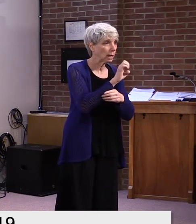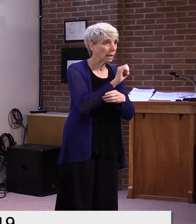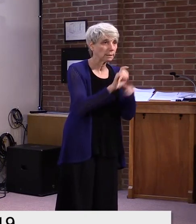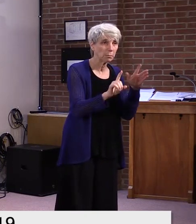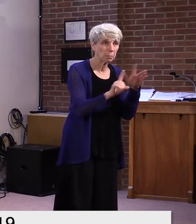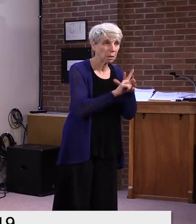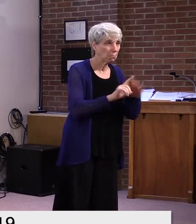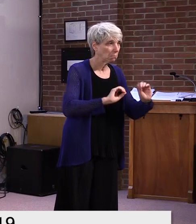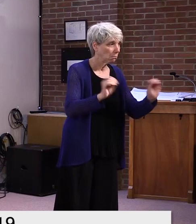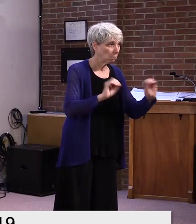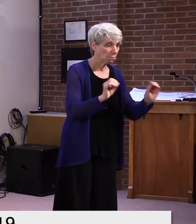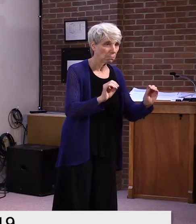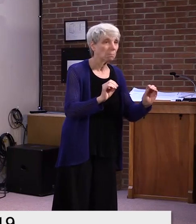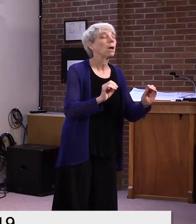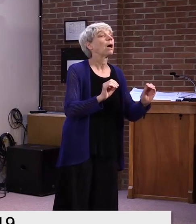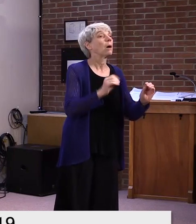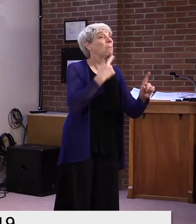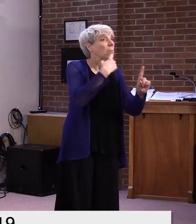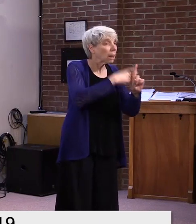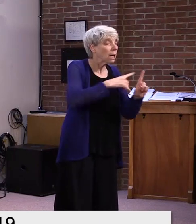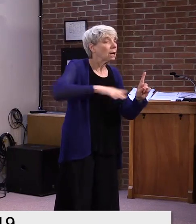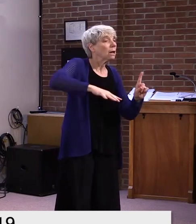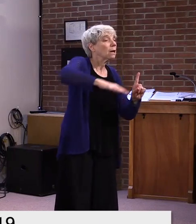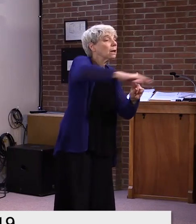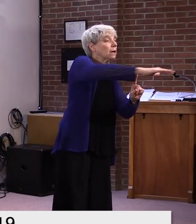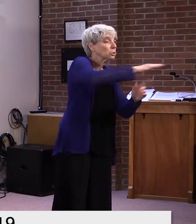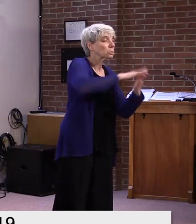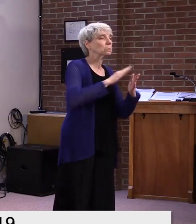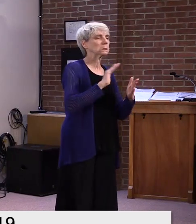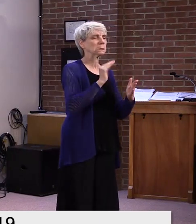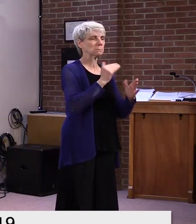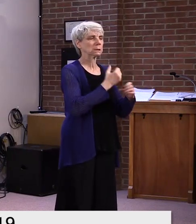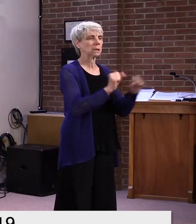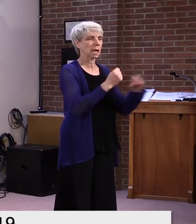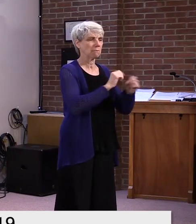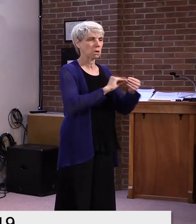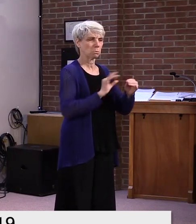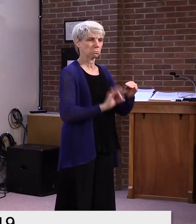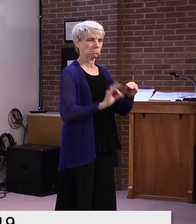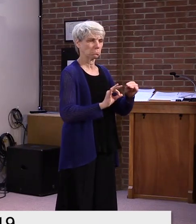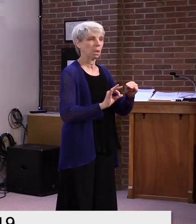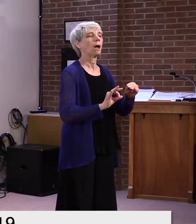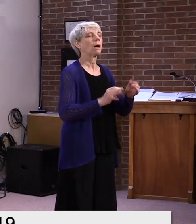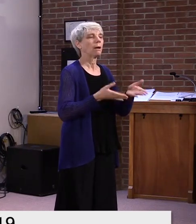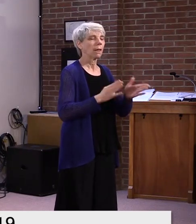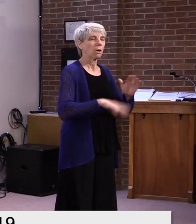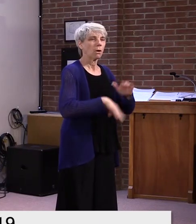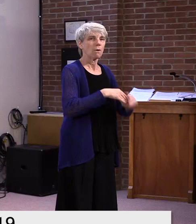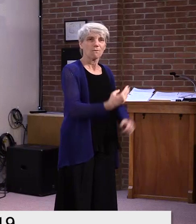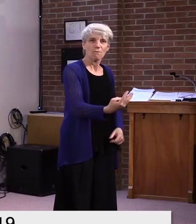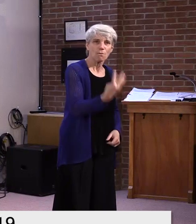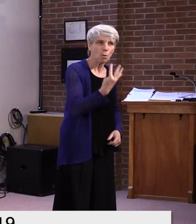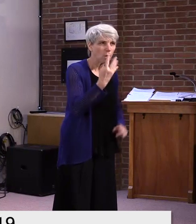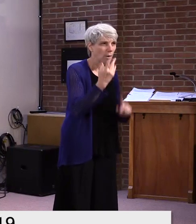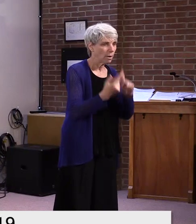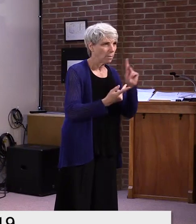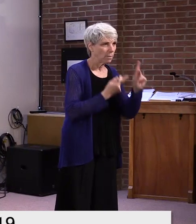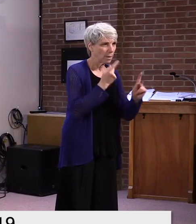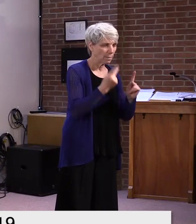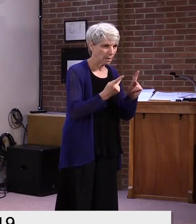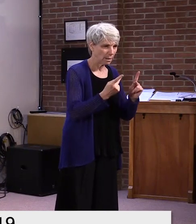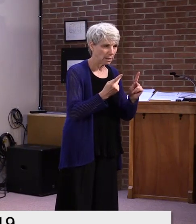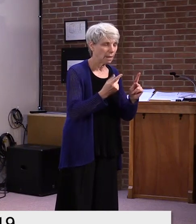no substantial community spread. Visitors can be outside and increase up to four. Non-essential healthcare